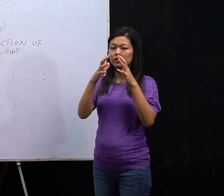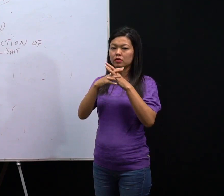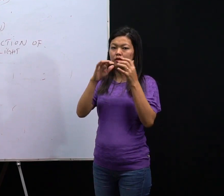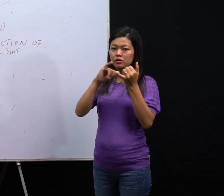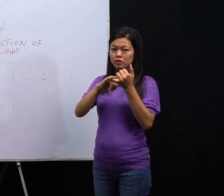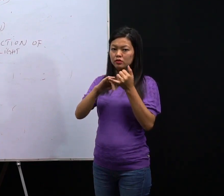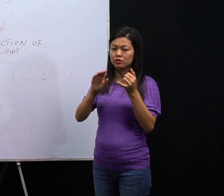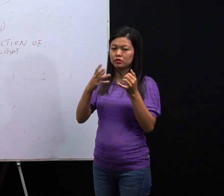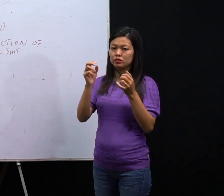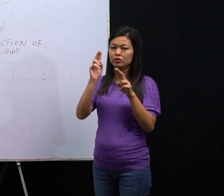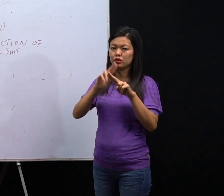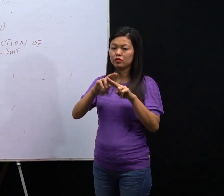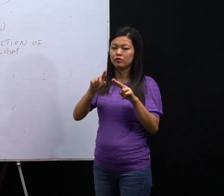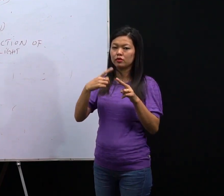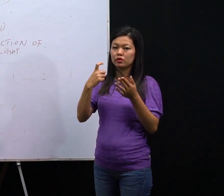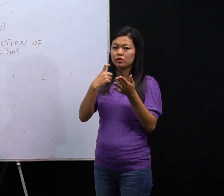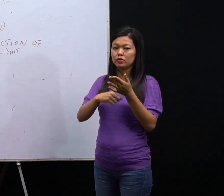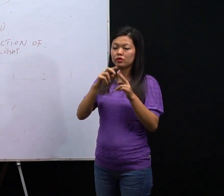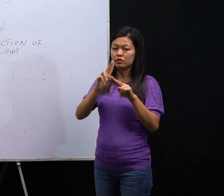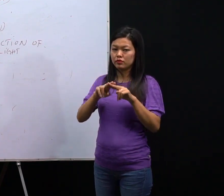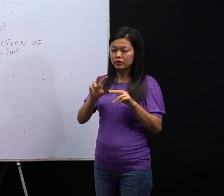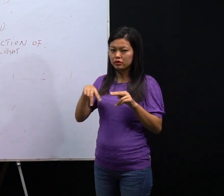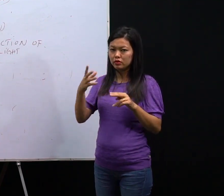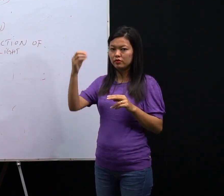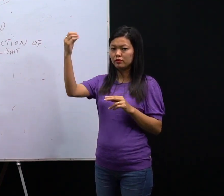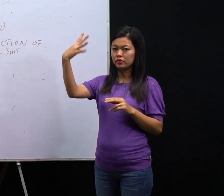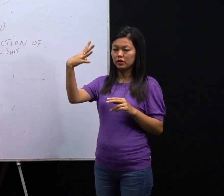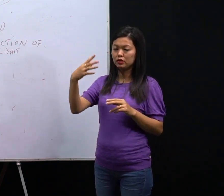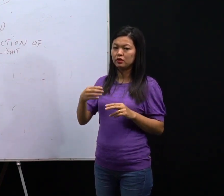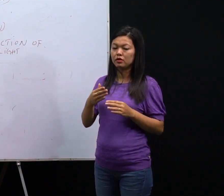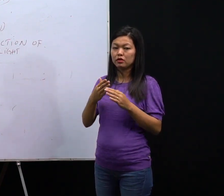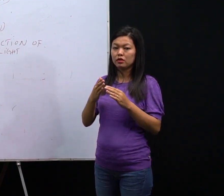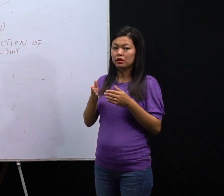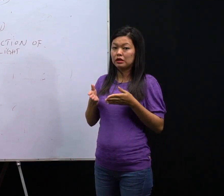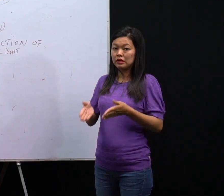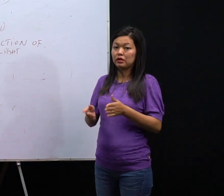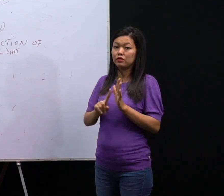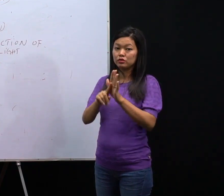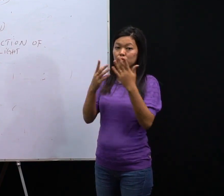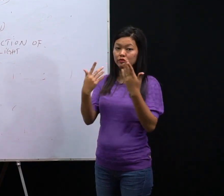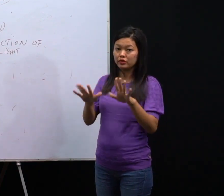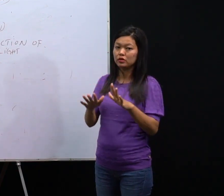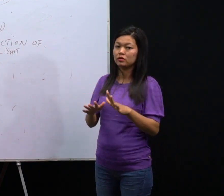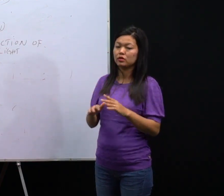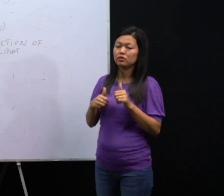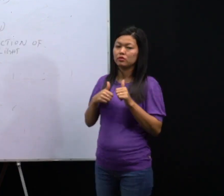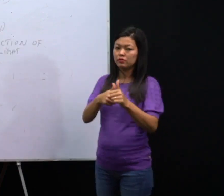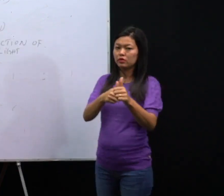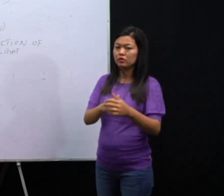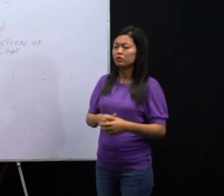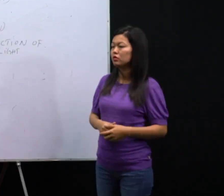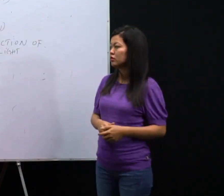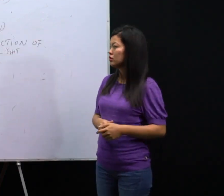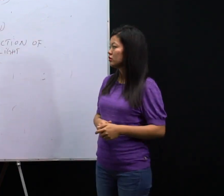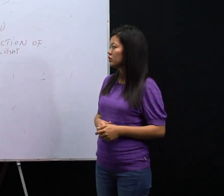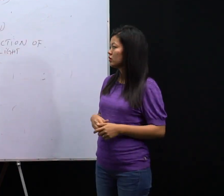now laws of refraction of light based on what I show you just now. Clear? So now the laws of refraction of